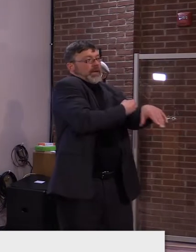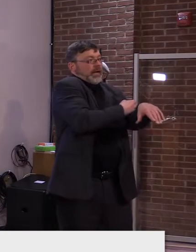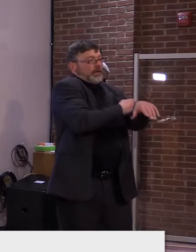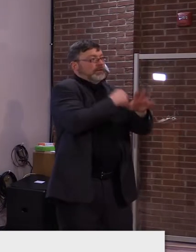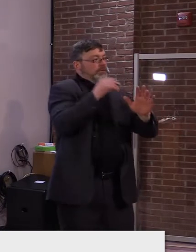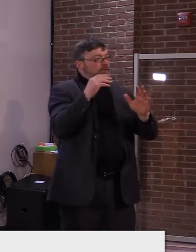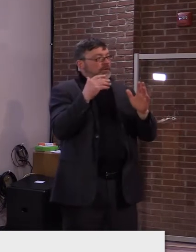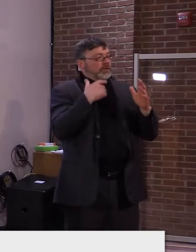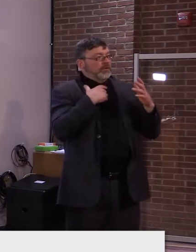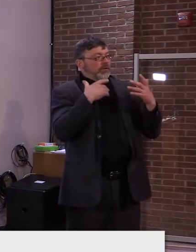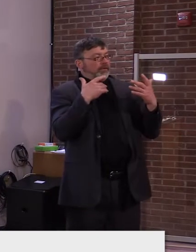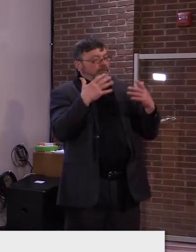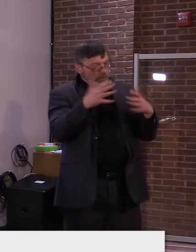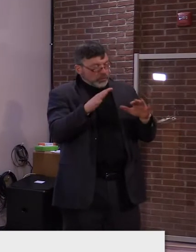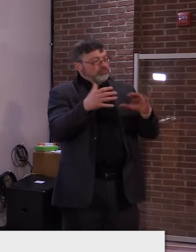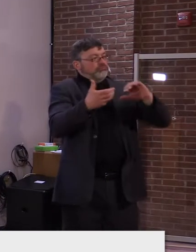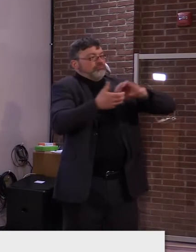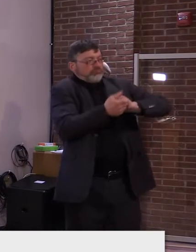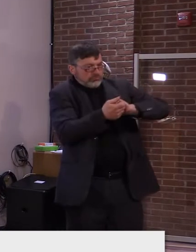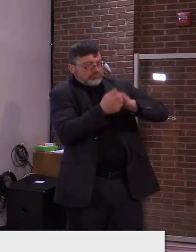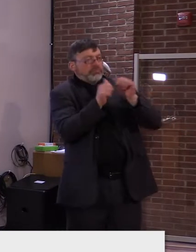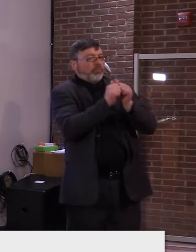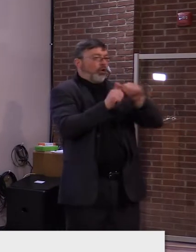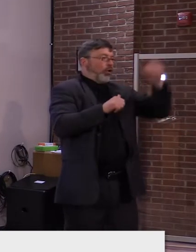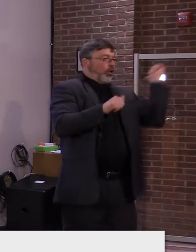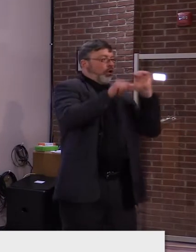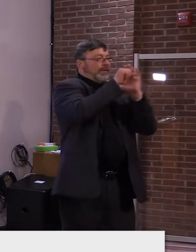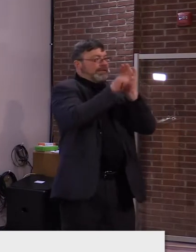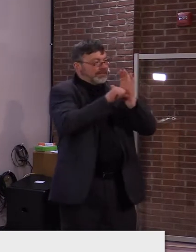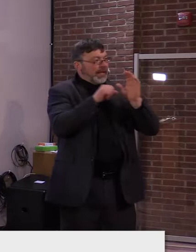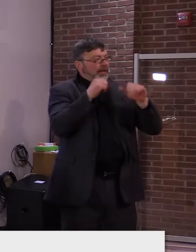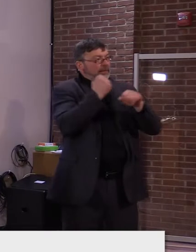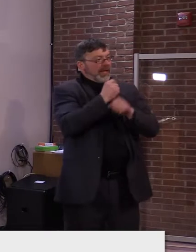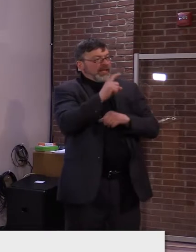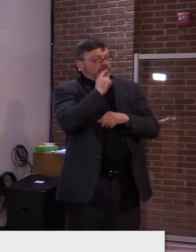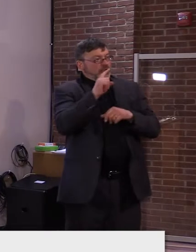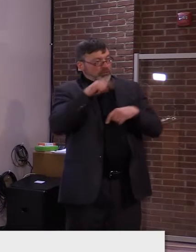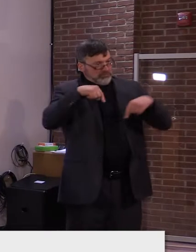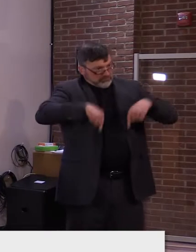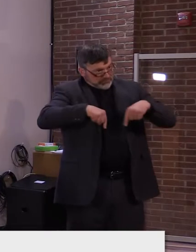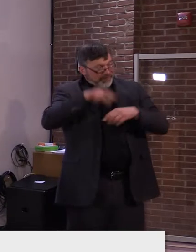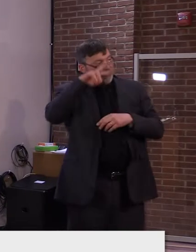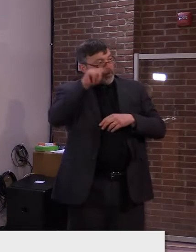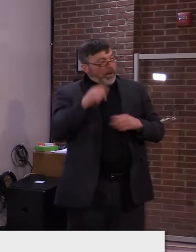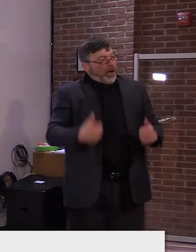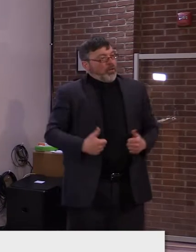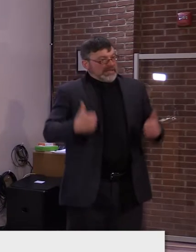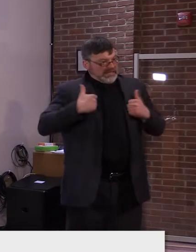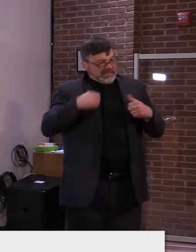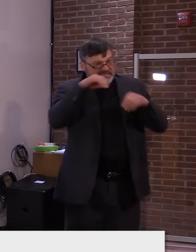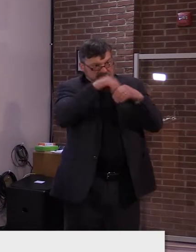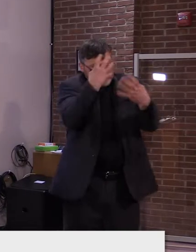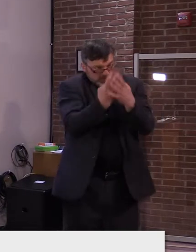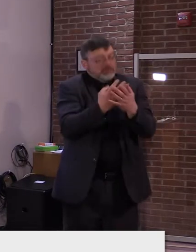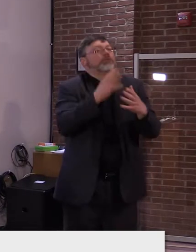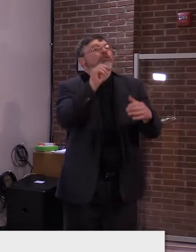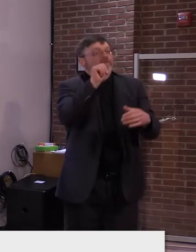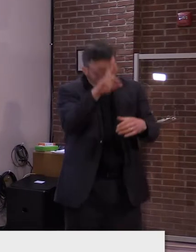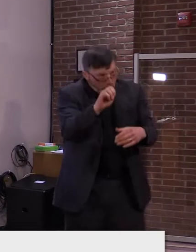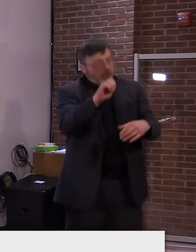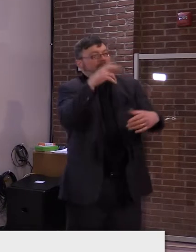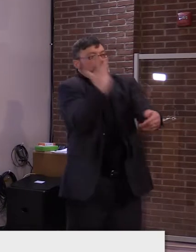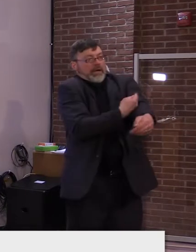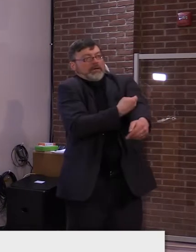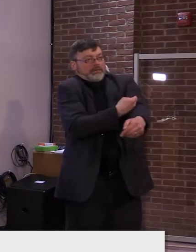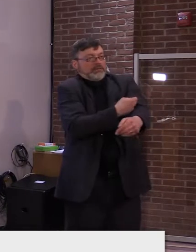incarcerated individuals in Mississippi are vaccinated. We anticipate that any inmate who wants to be vaccinated